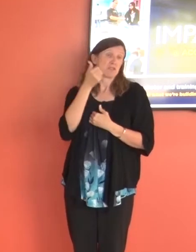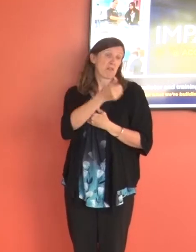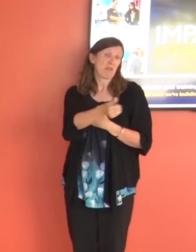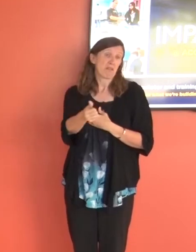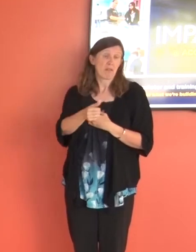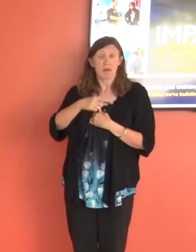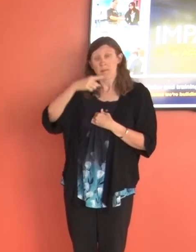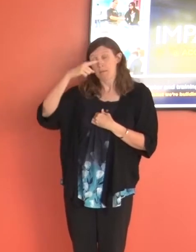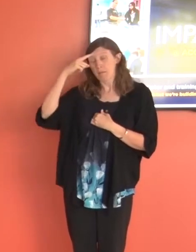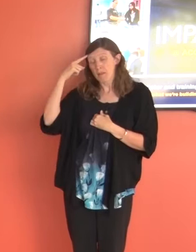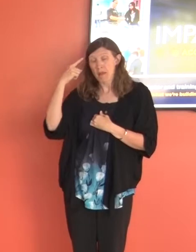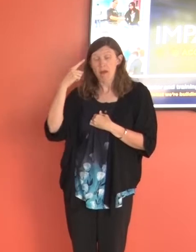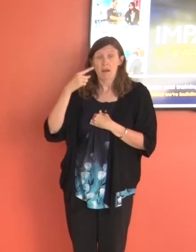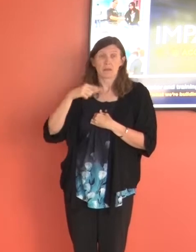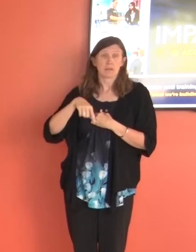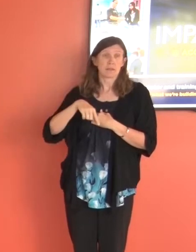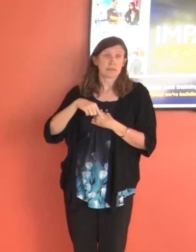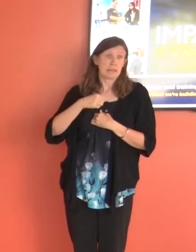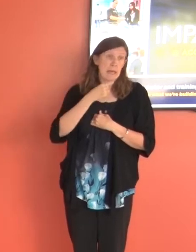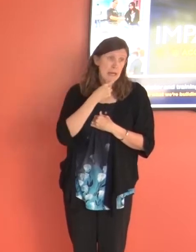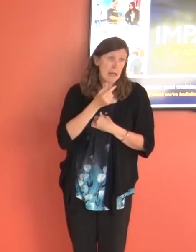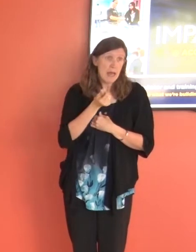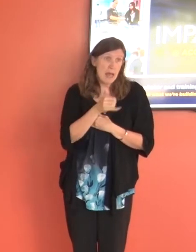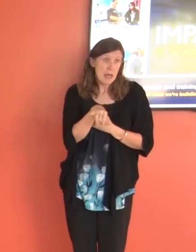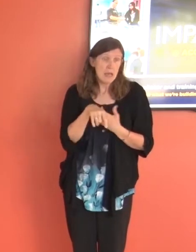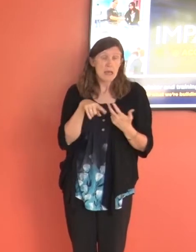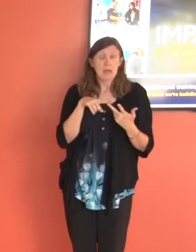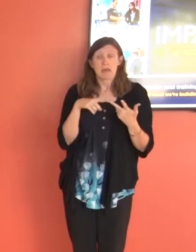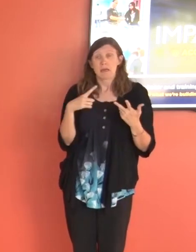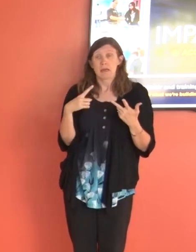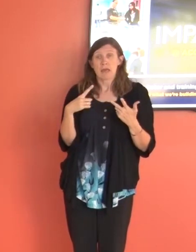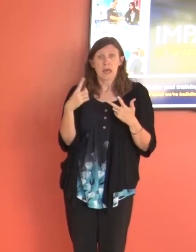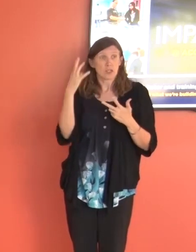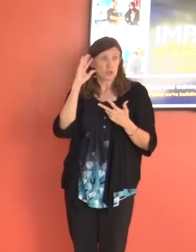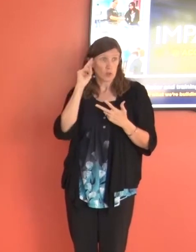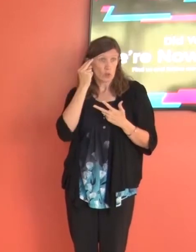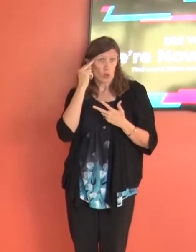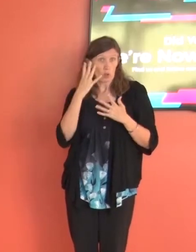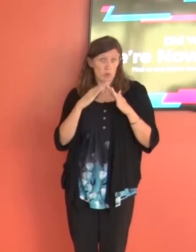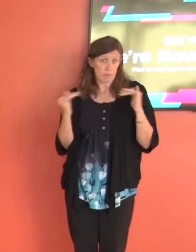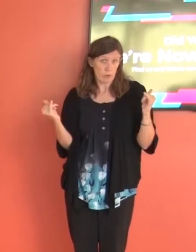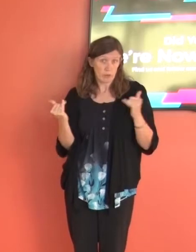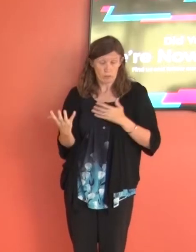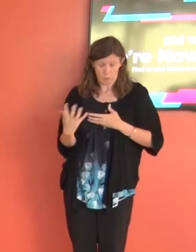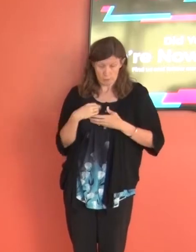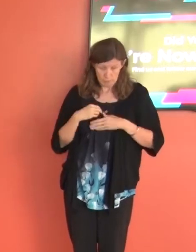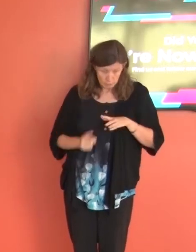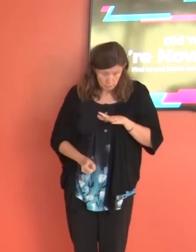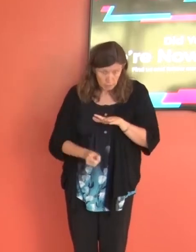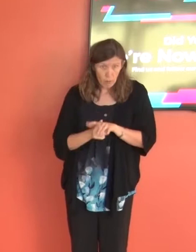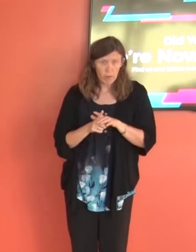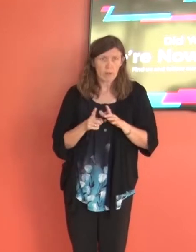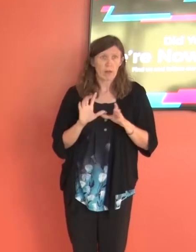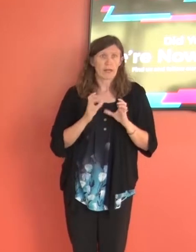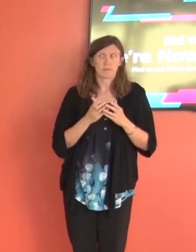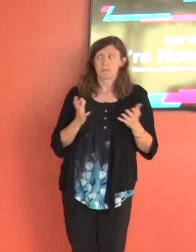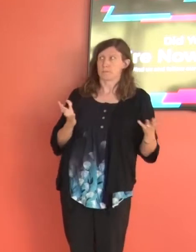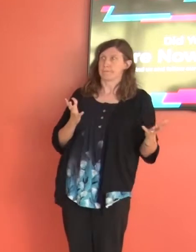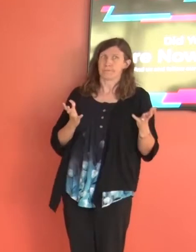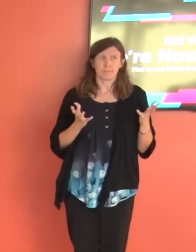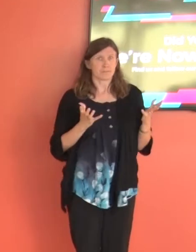and neurodivergent, how that might look different for you and how you show up in the classroom and how you may need to be supported.